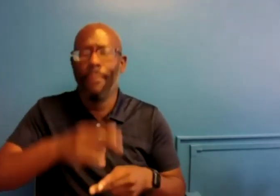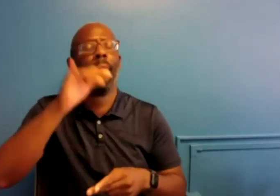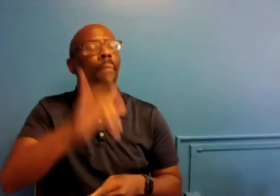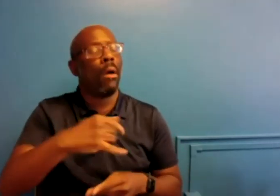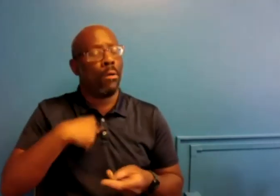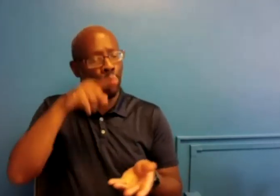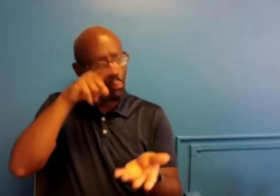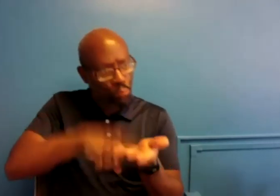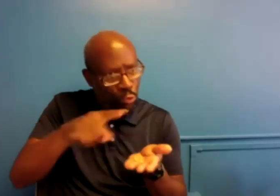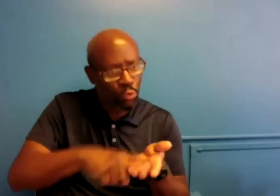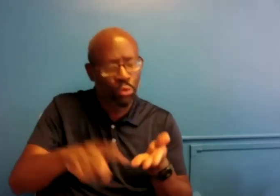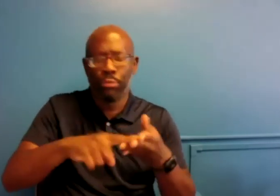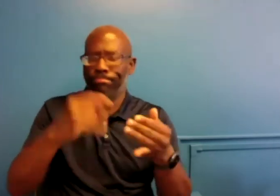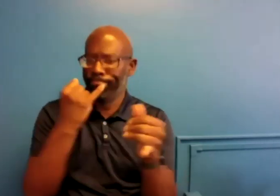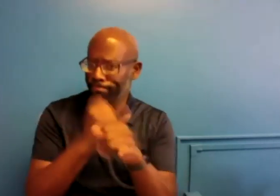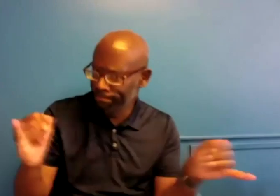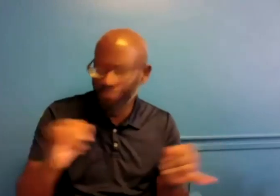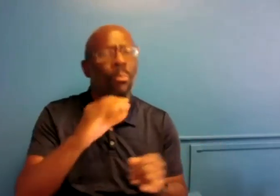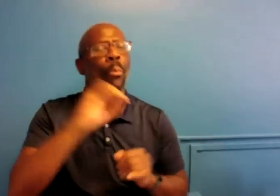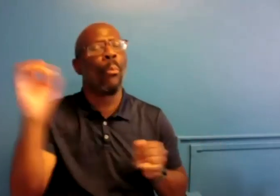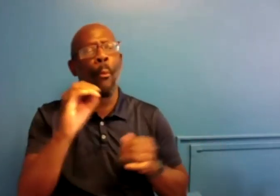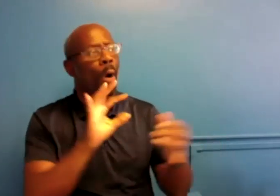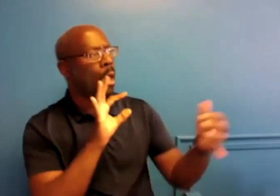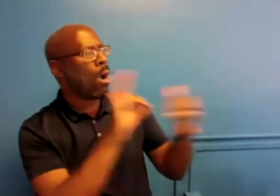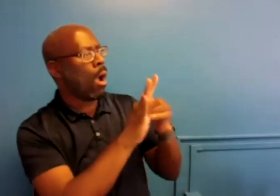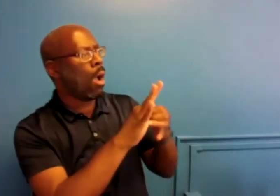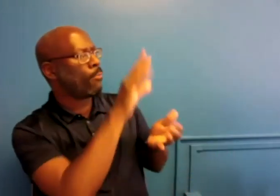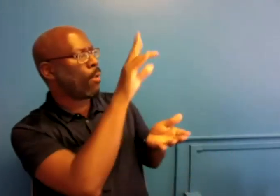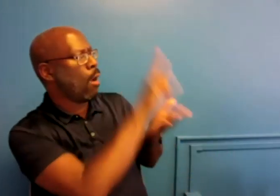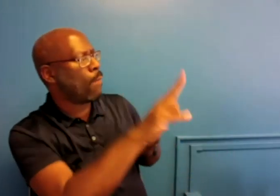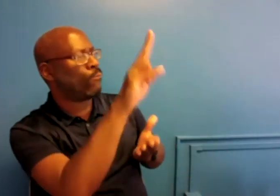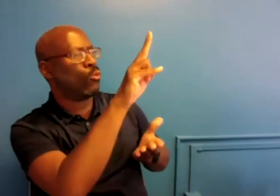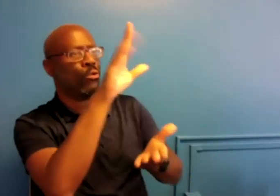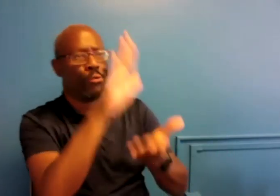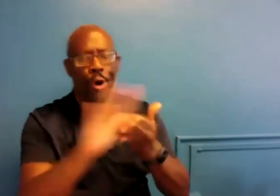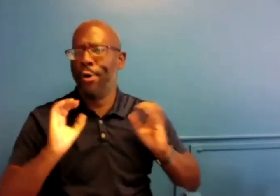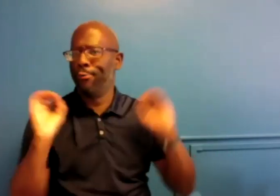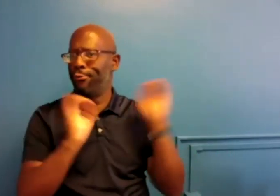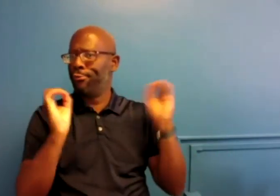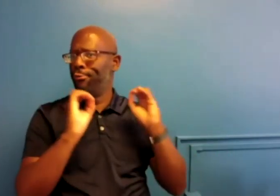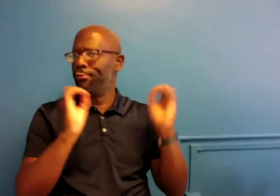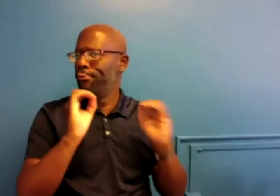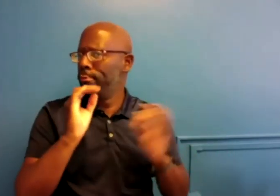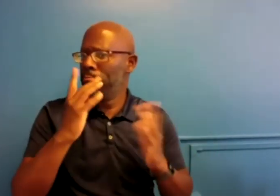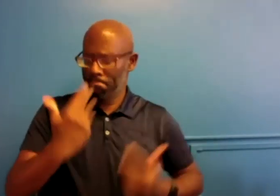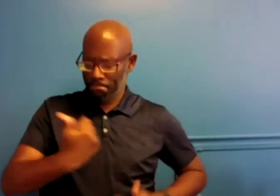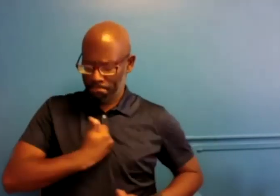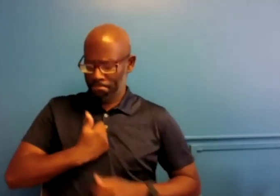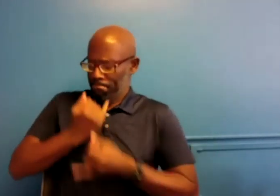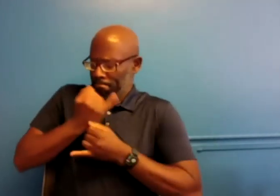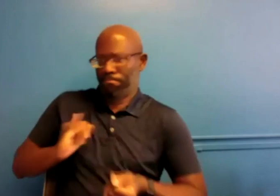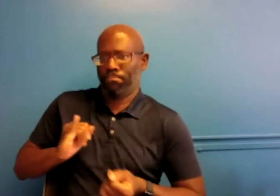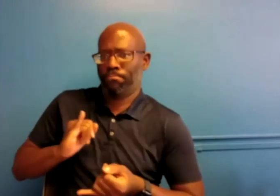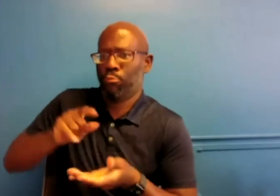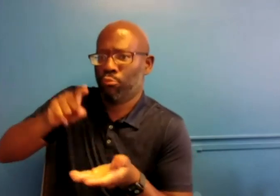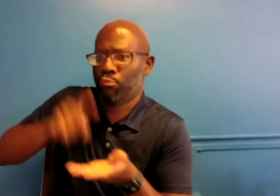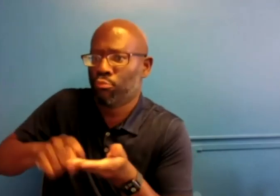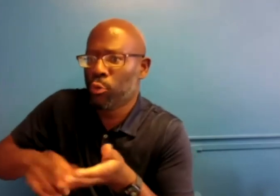experience as an independent researcher as compared to doing research